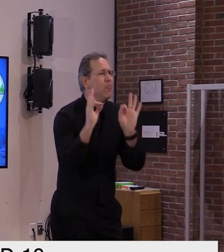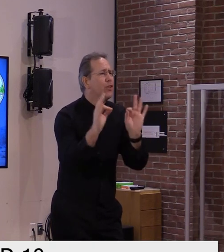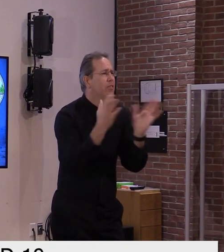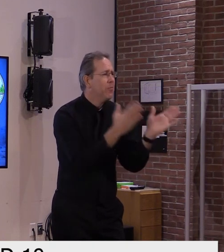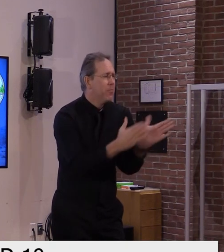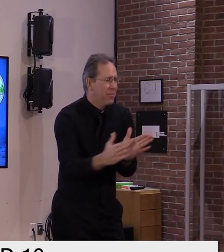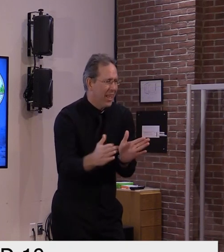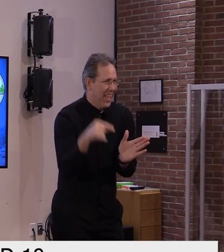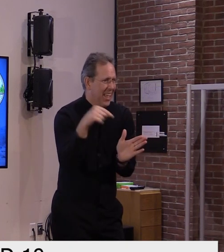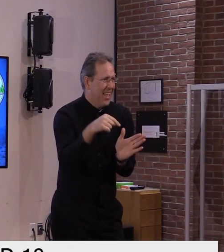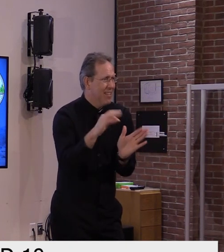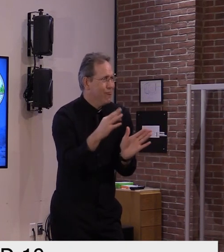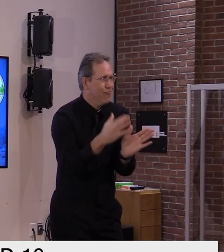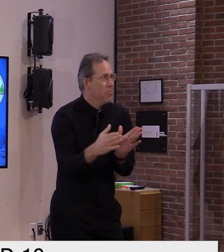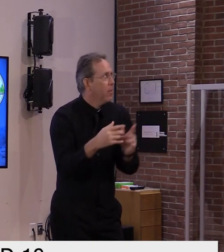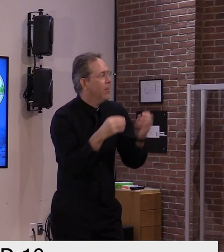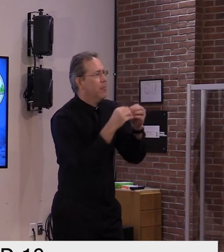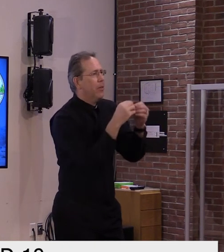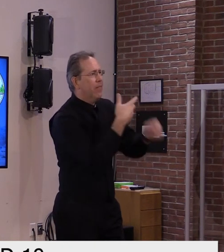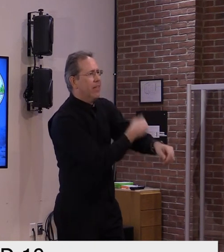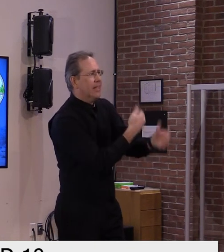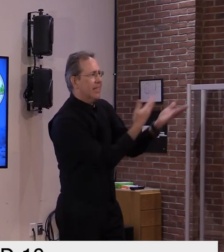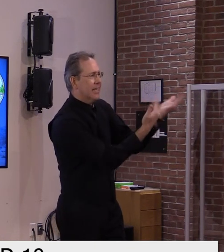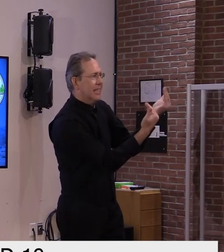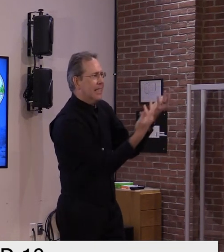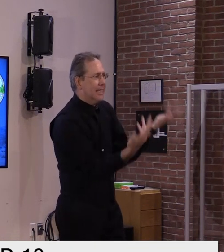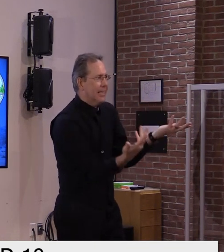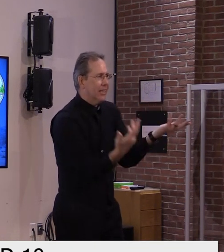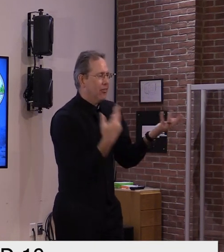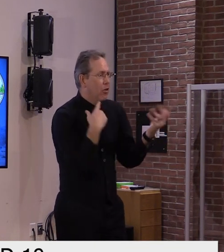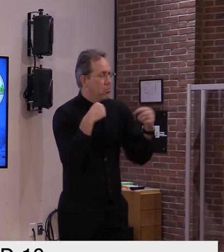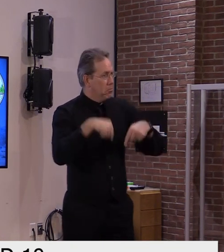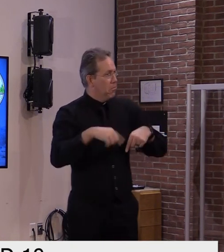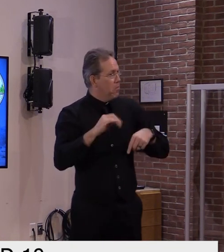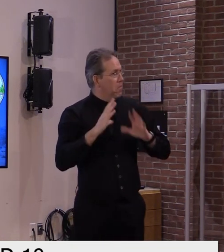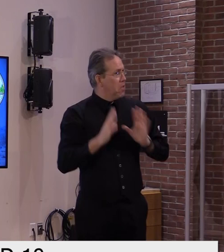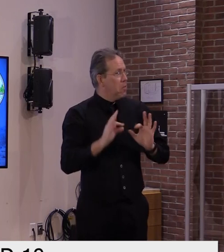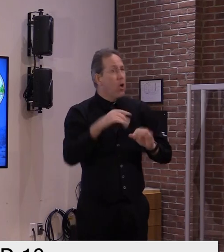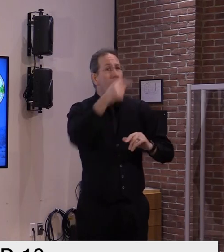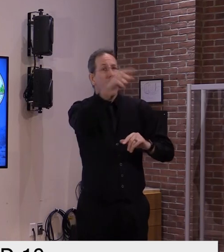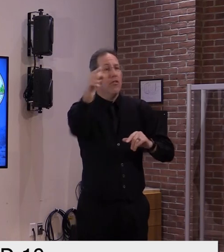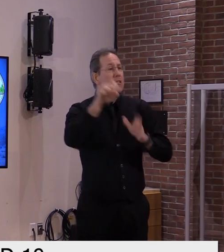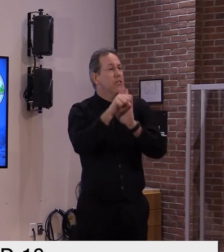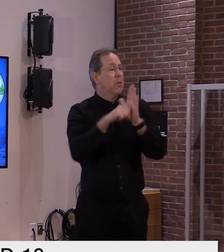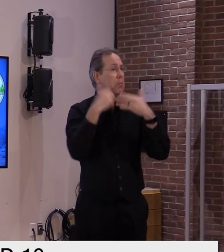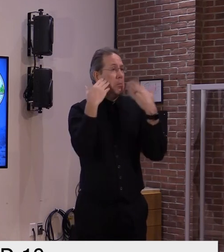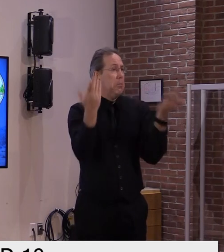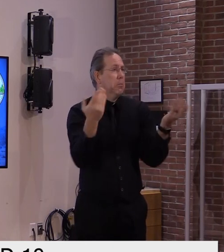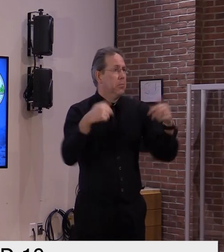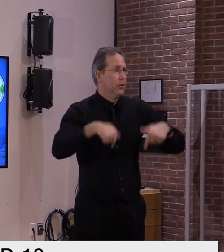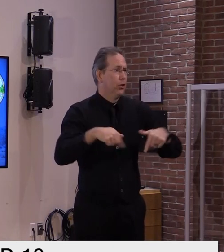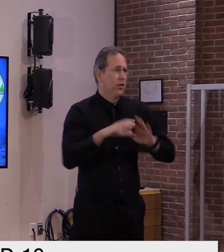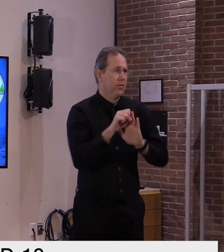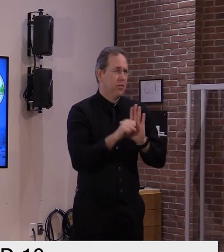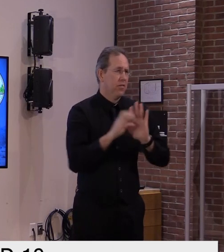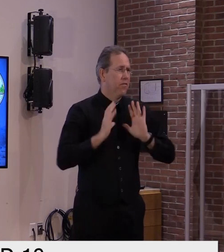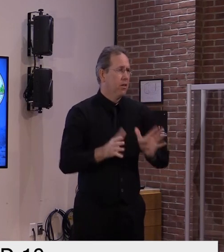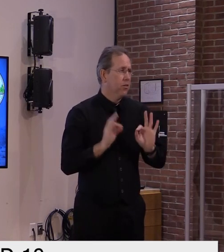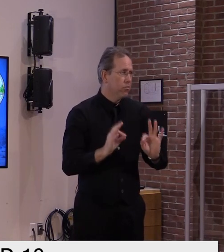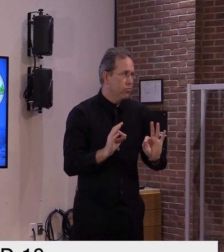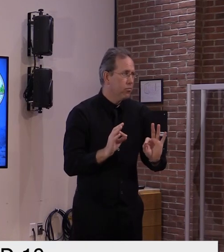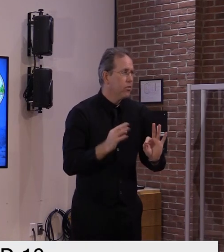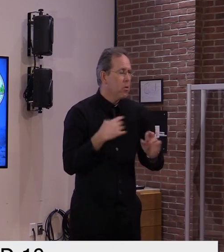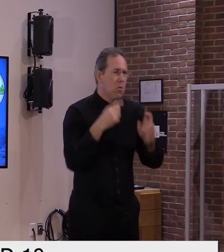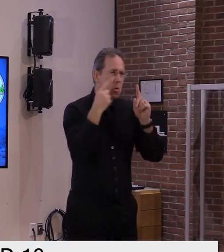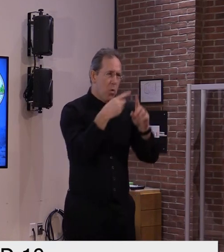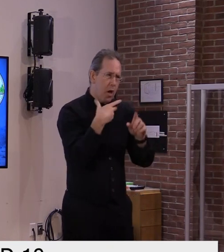that we have a plan in place and will be evolving over time where we get the shots in arms of those in need, but we